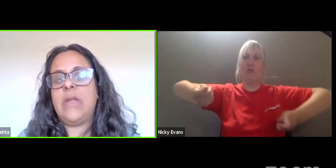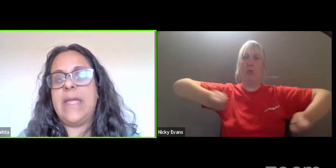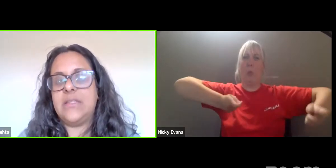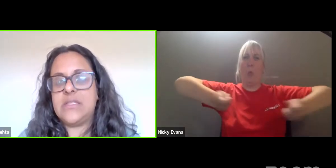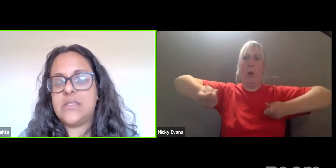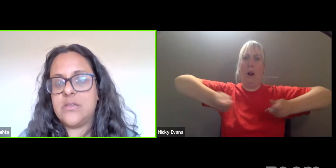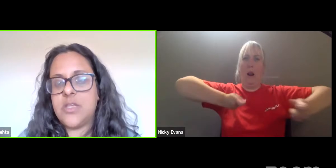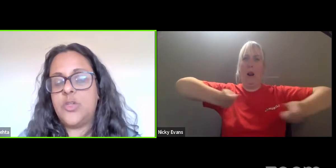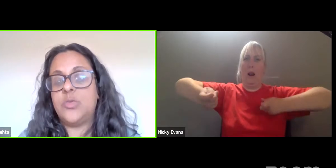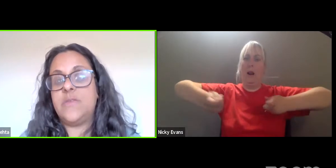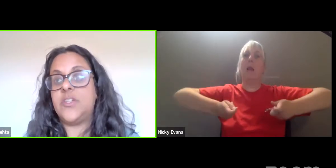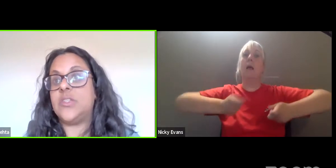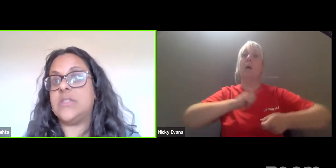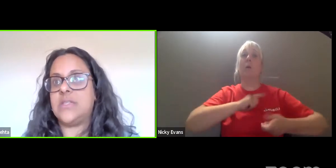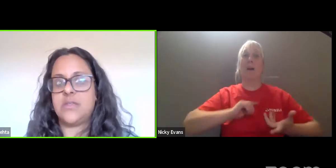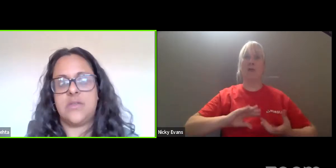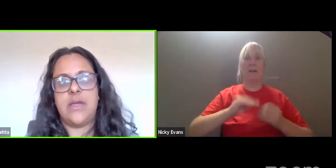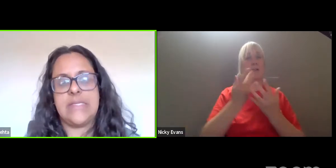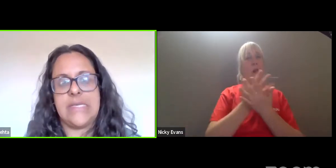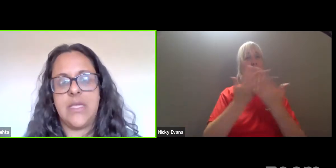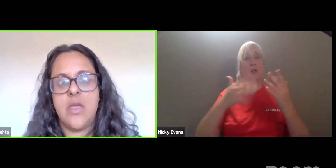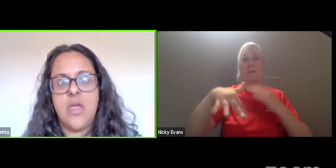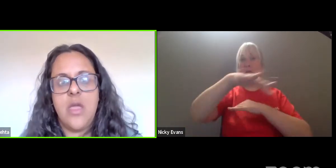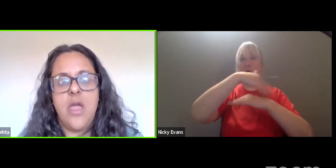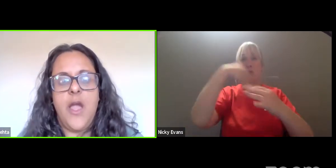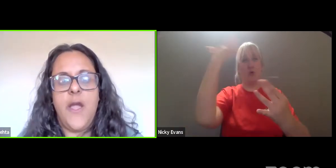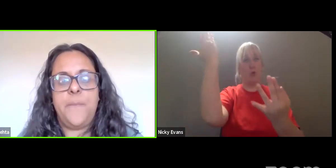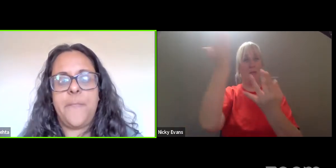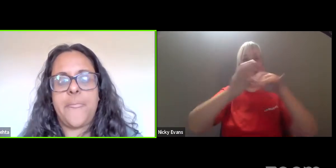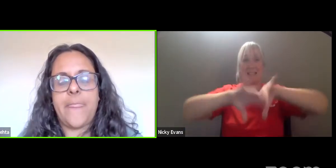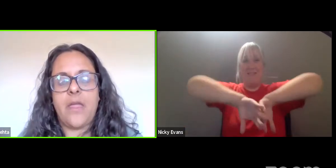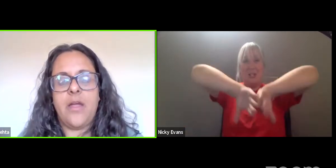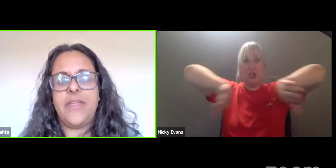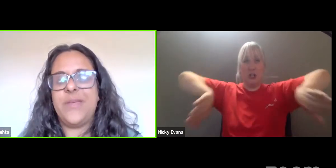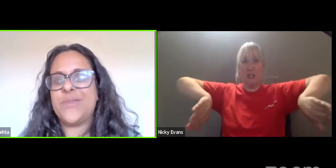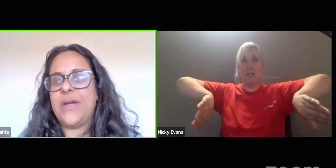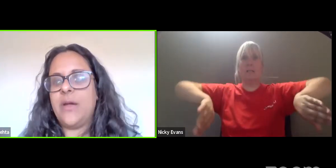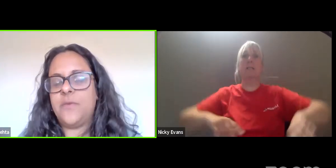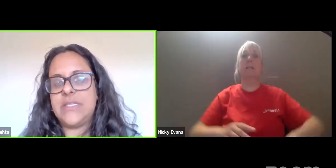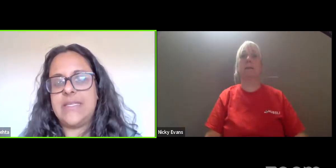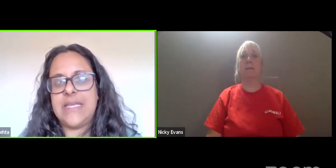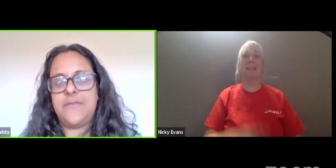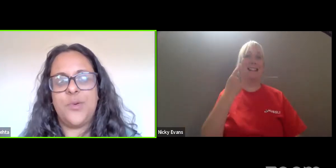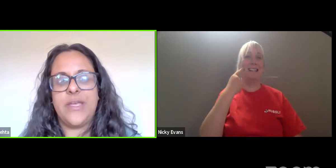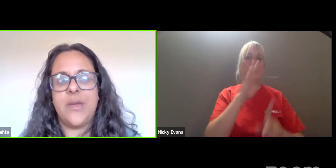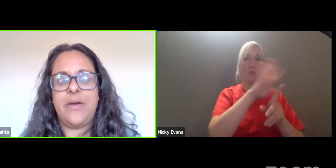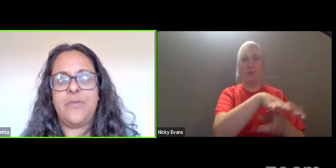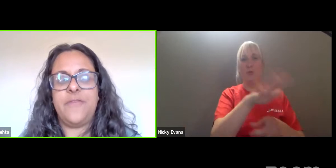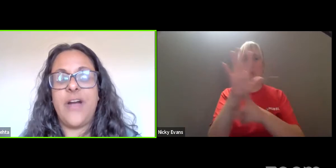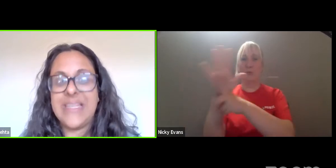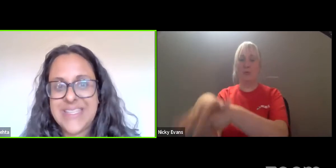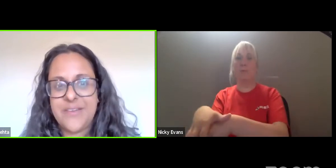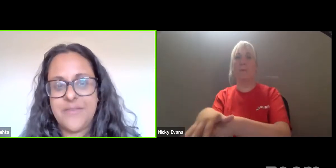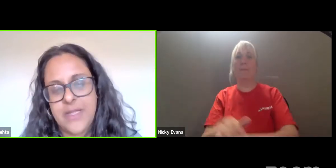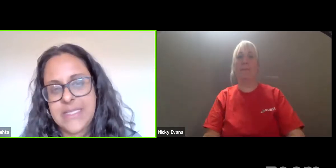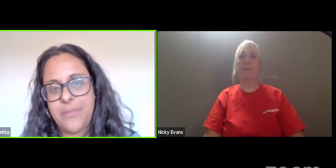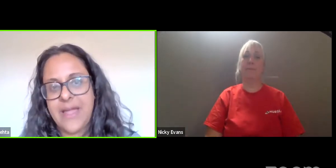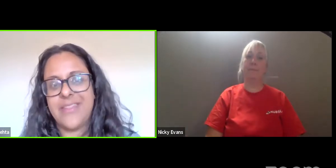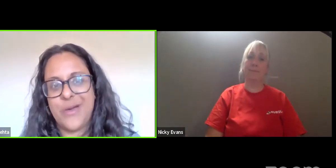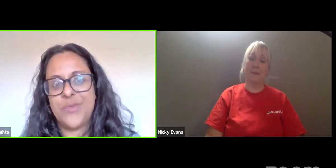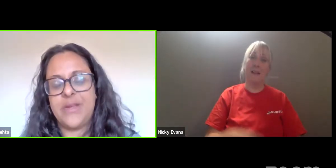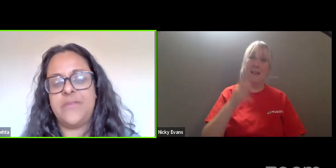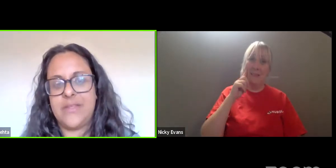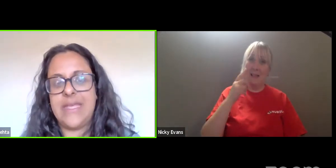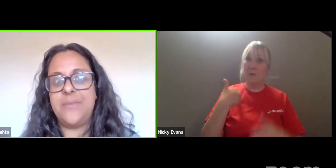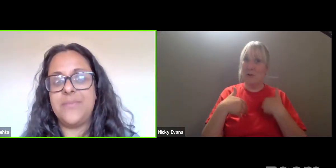and creates social divisions in society. I think it was quite helpful to hear Dave talking about fighting